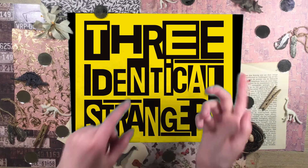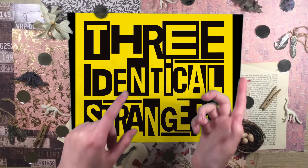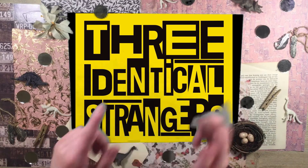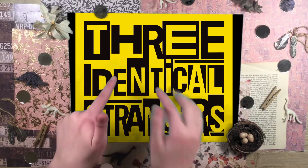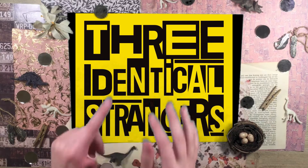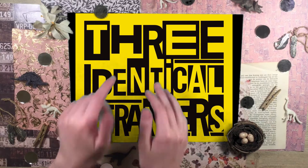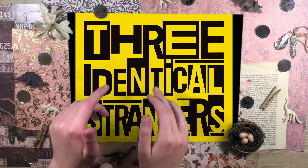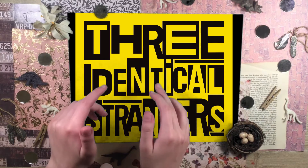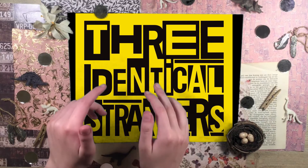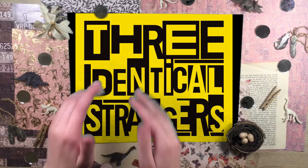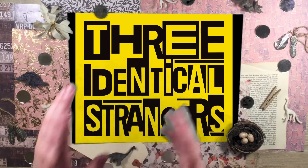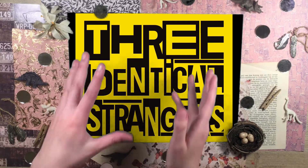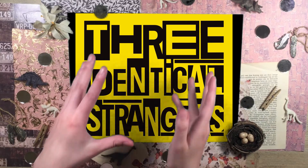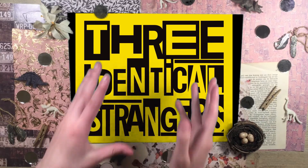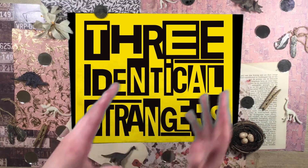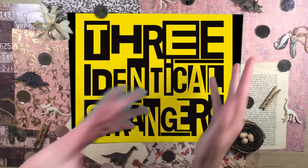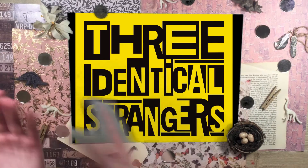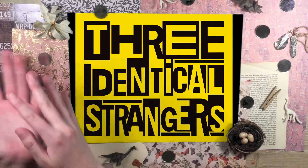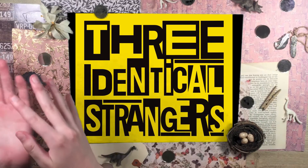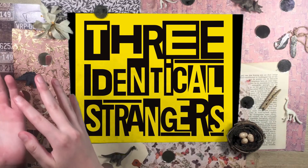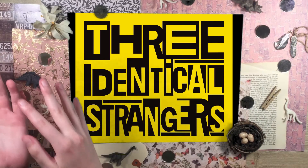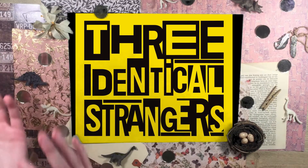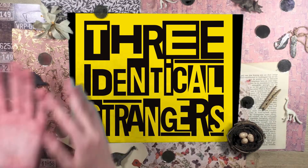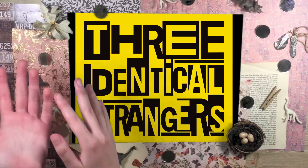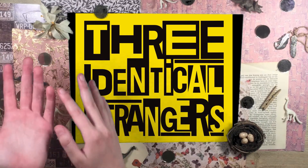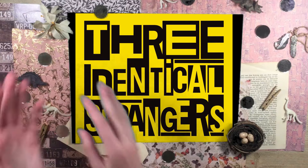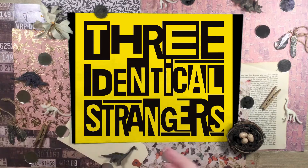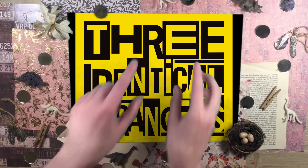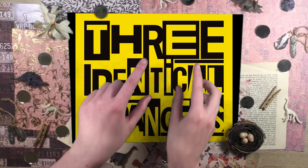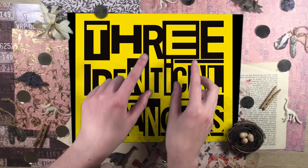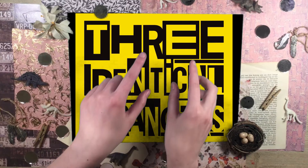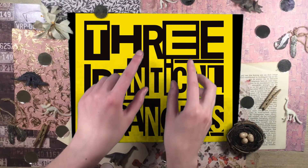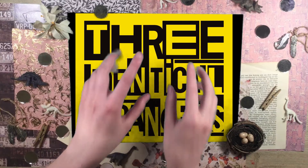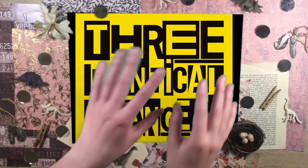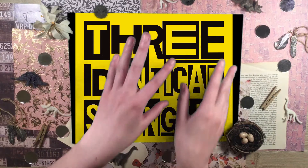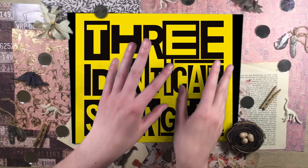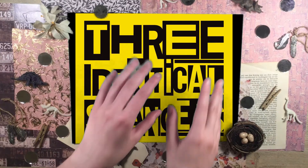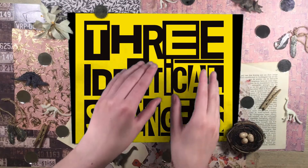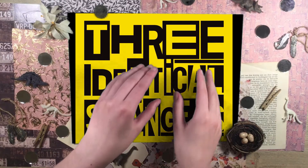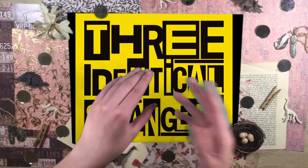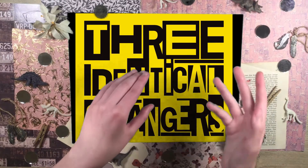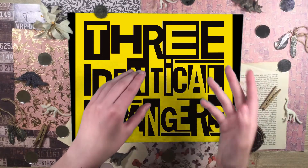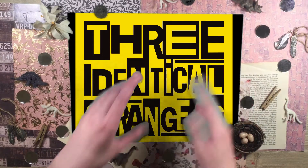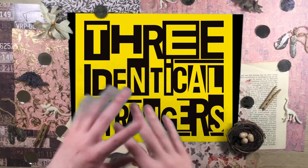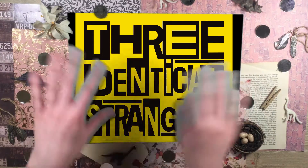The work of a documentarian is to get the audience to look beyond the surface of a story. Tim Marble takes a front cover story from the 80s that no one